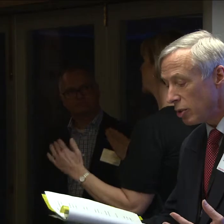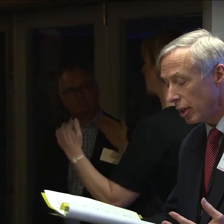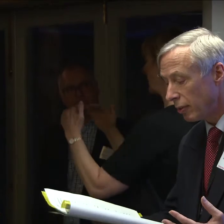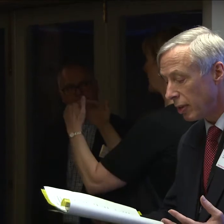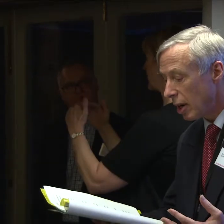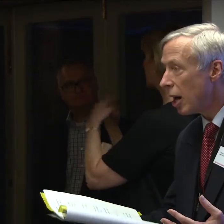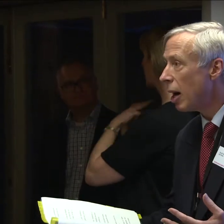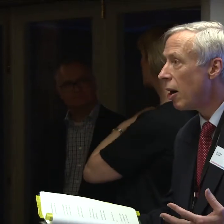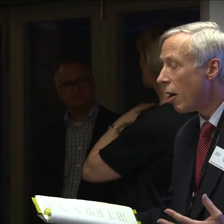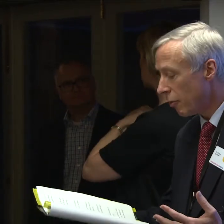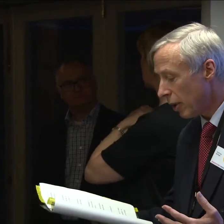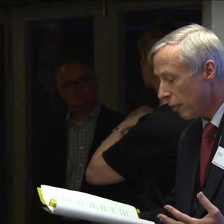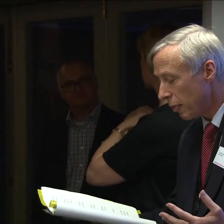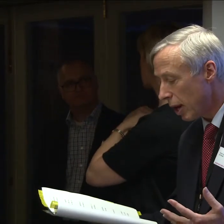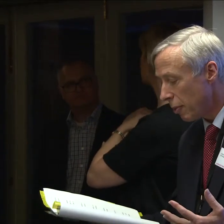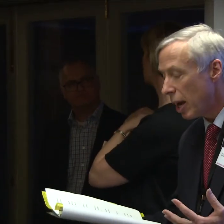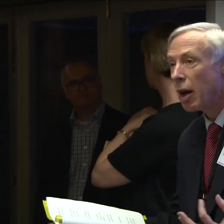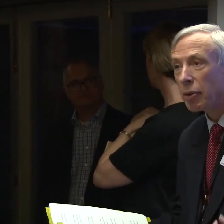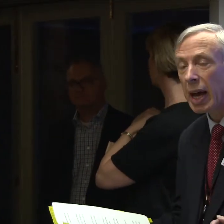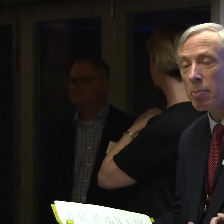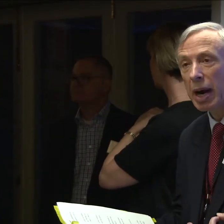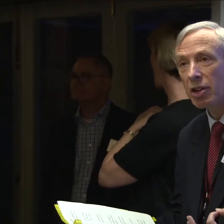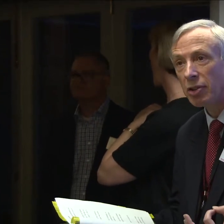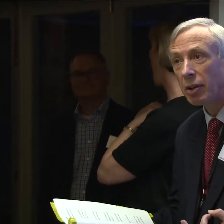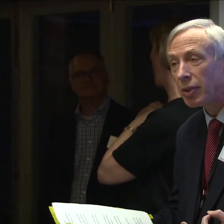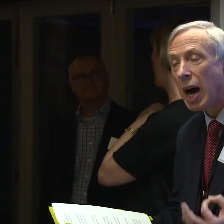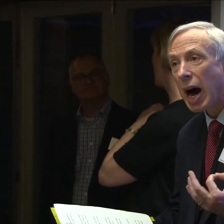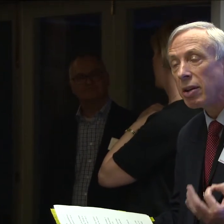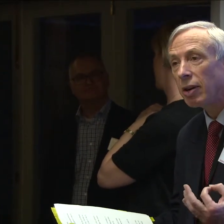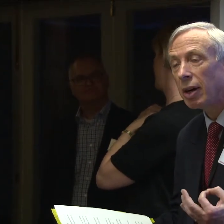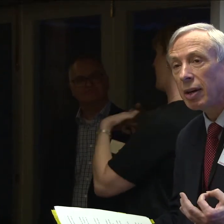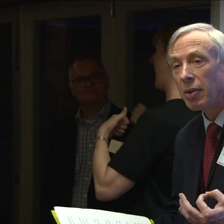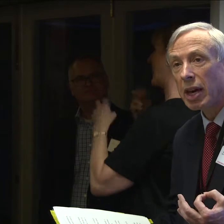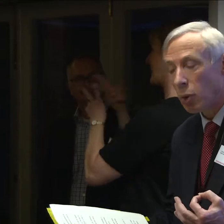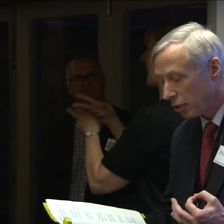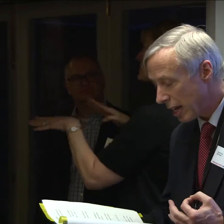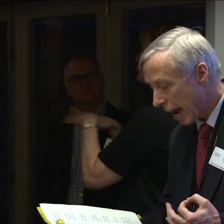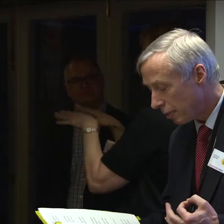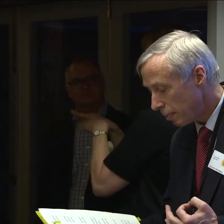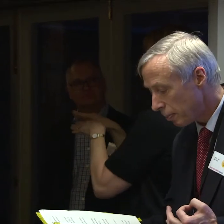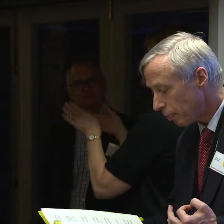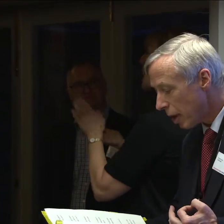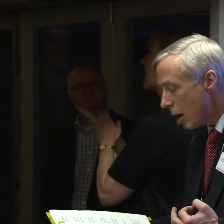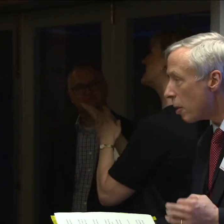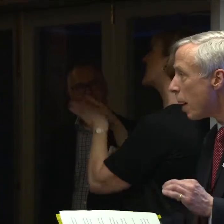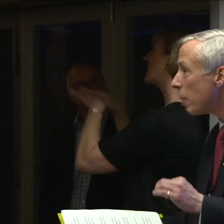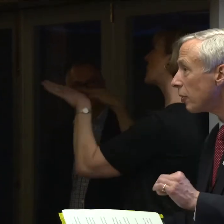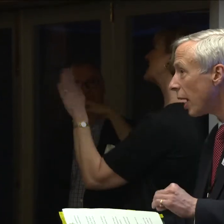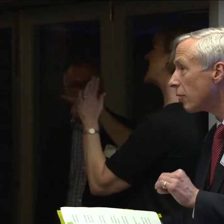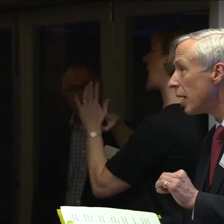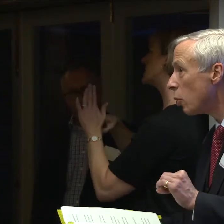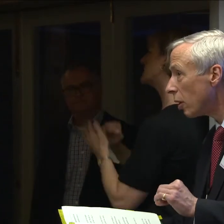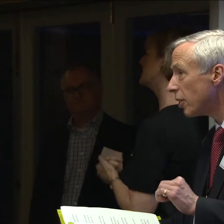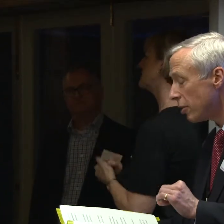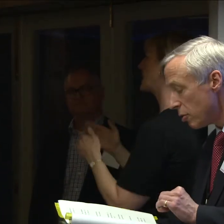duties of health care practitioners under the Equality Act. The public